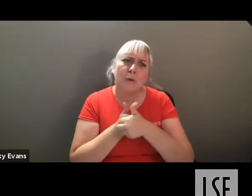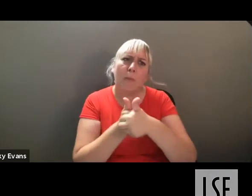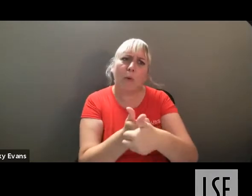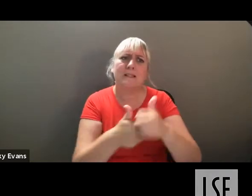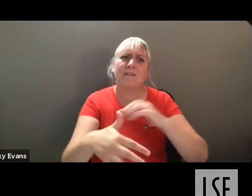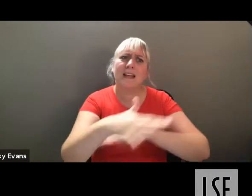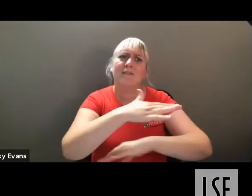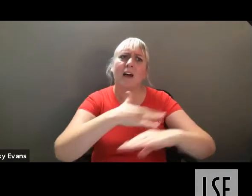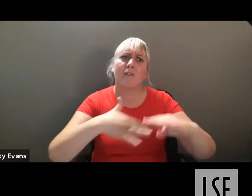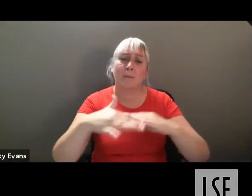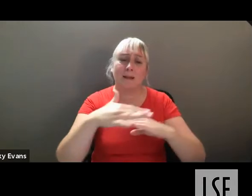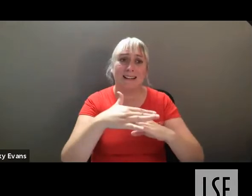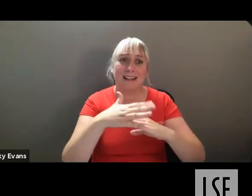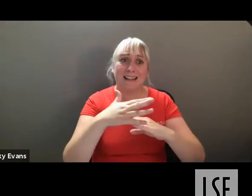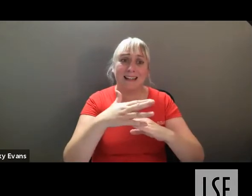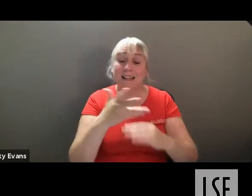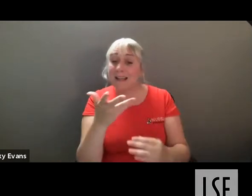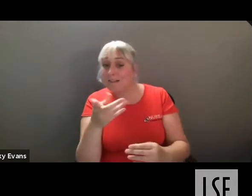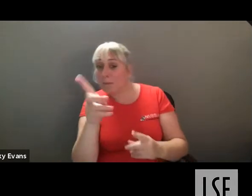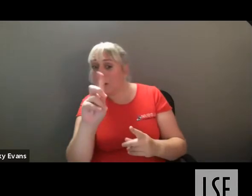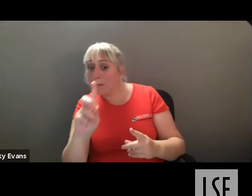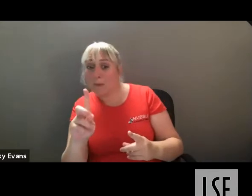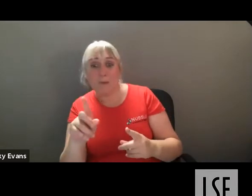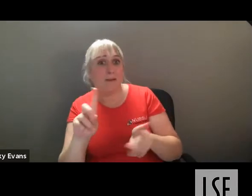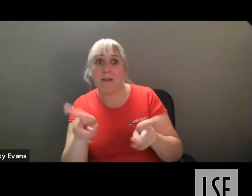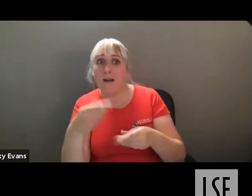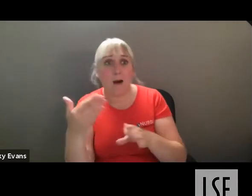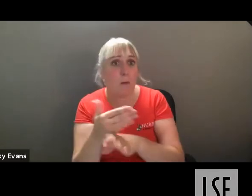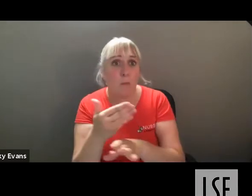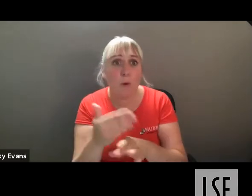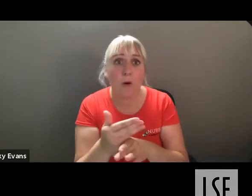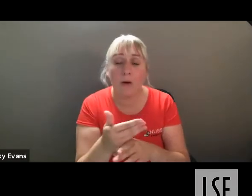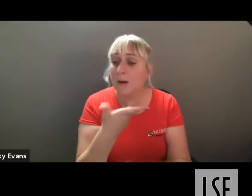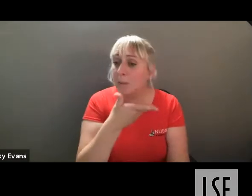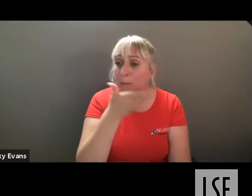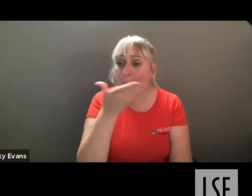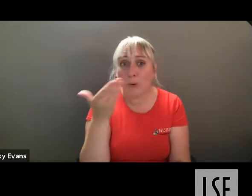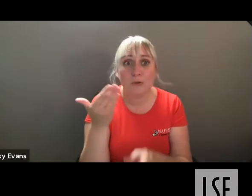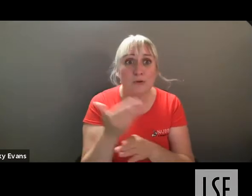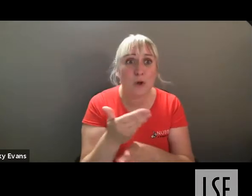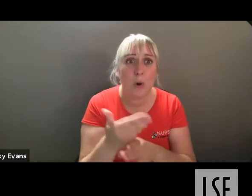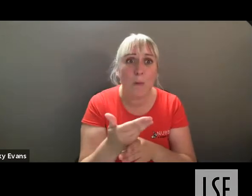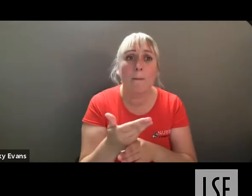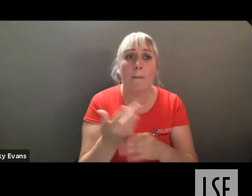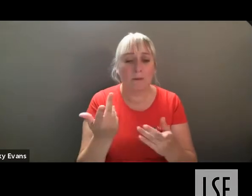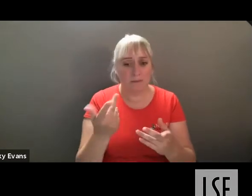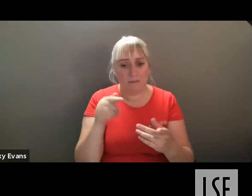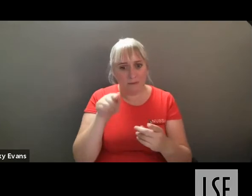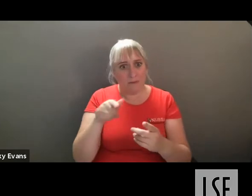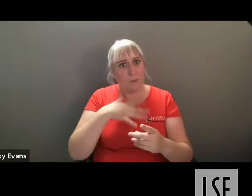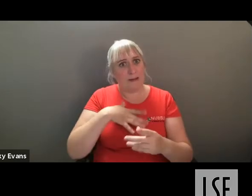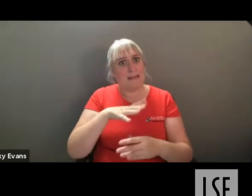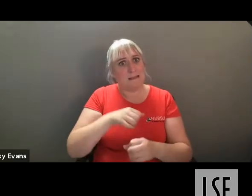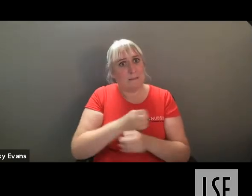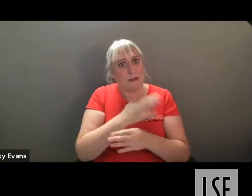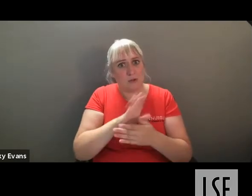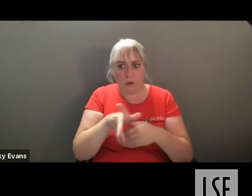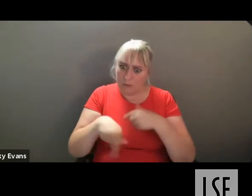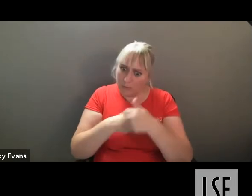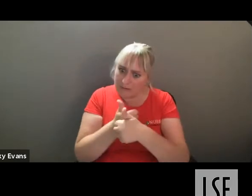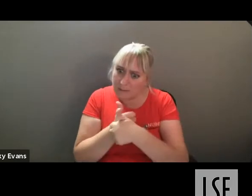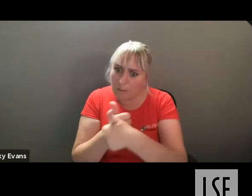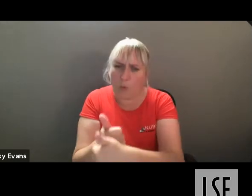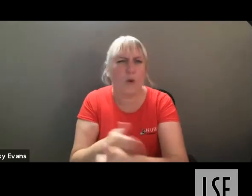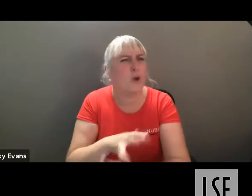who can't work or can't get a job, and not create, have a system that is based on stigma